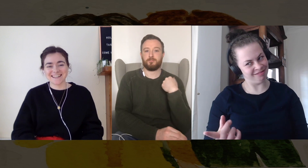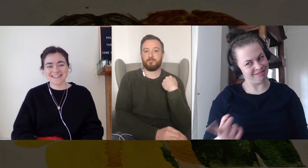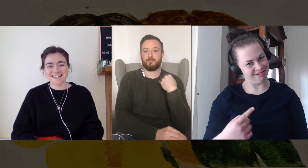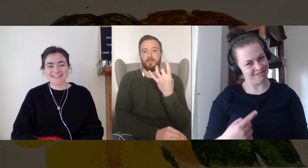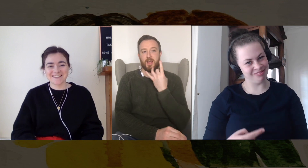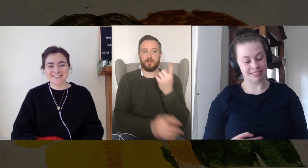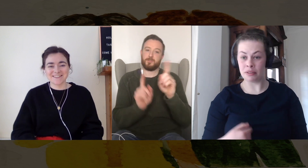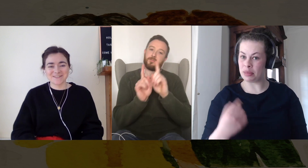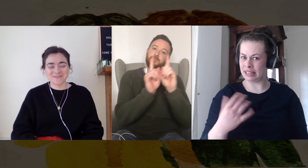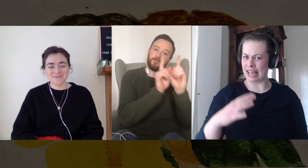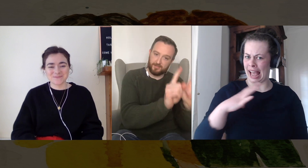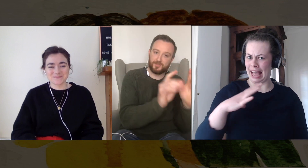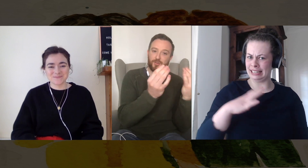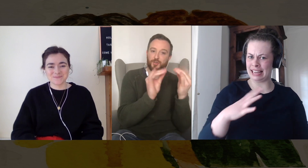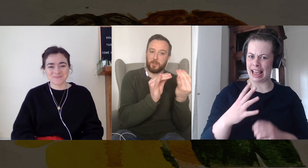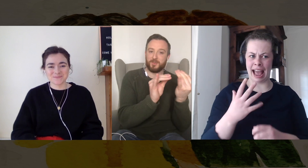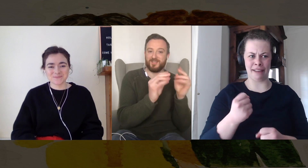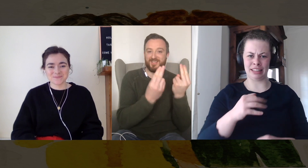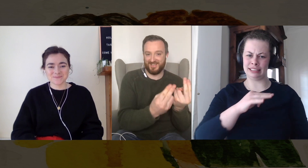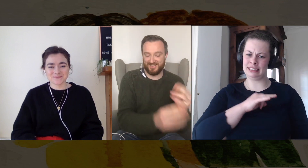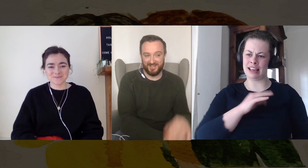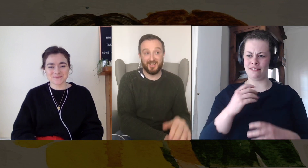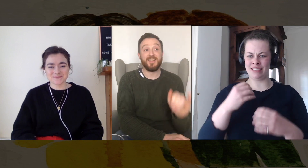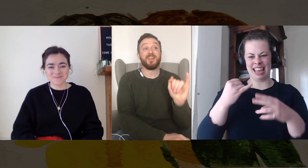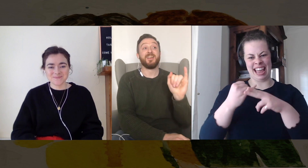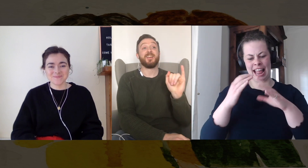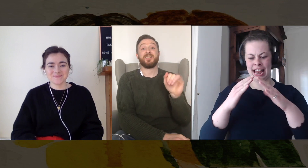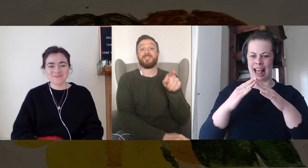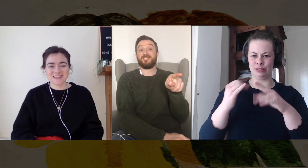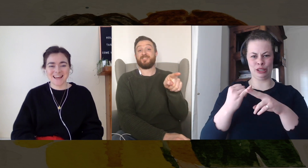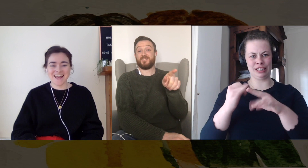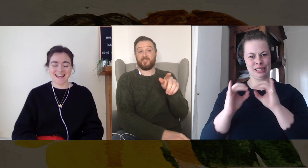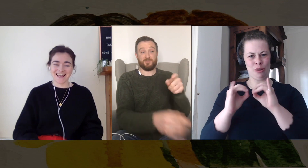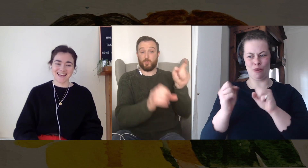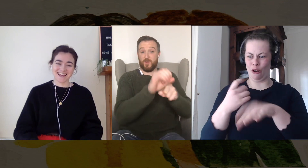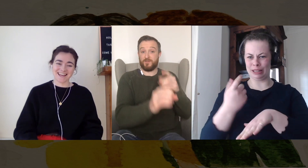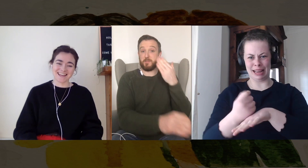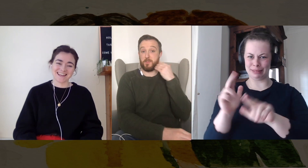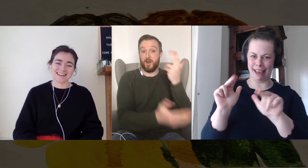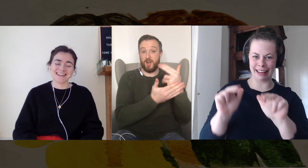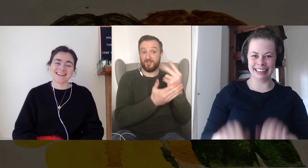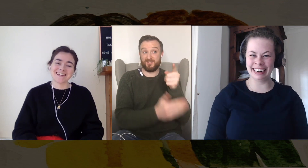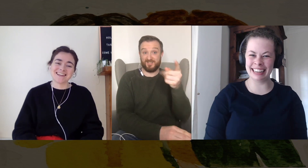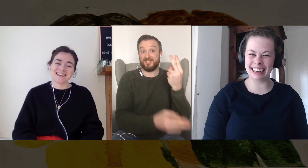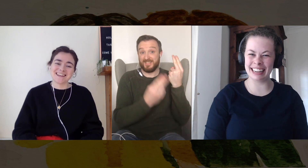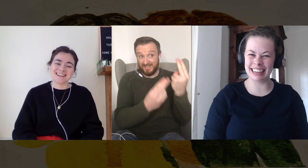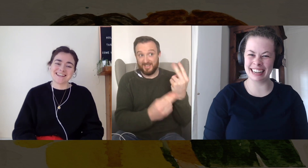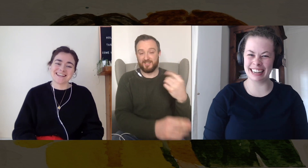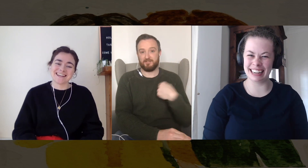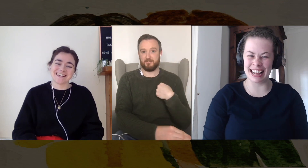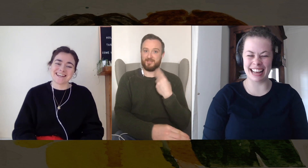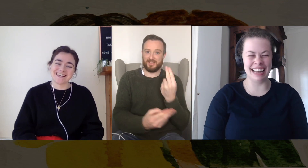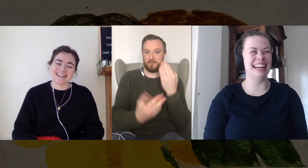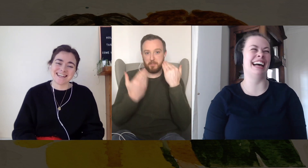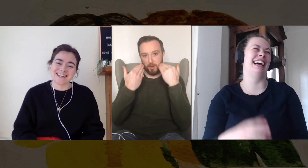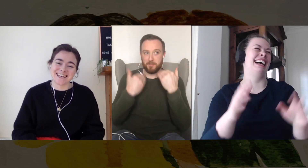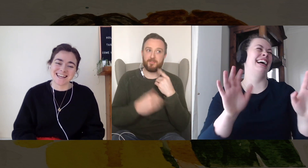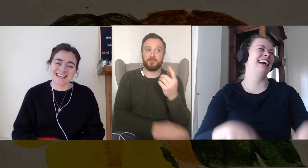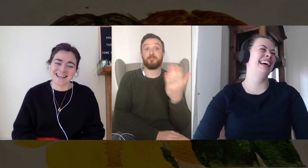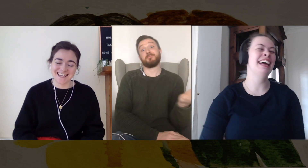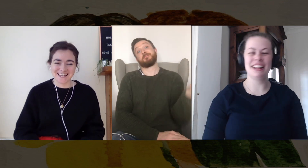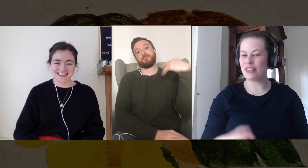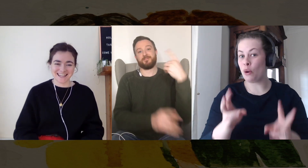go. That's kind of handy, having your own like personal in-house interpreter at all times. Oh yeah. And I'm my in-house makeup